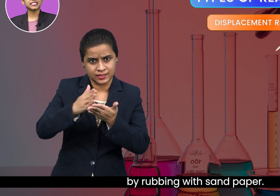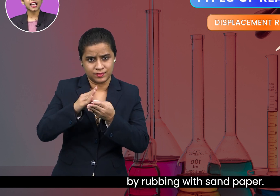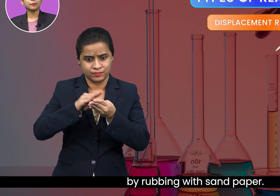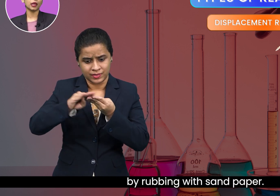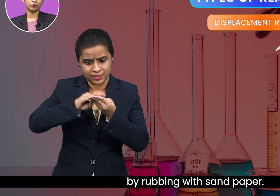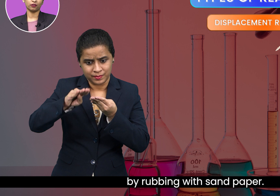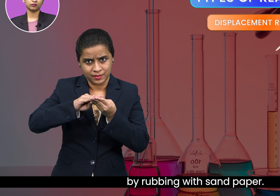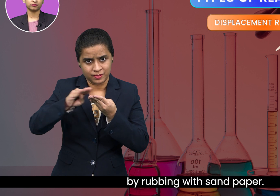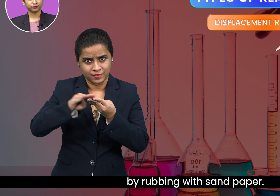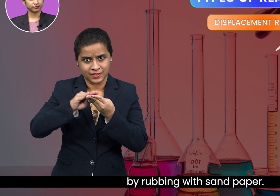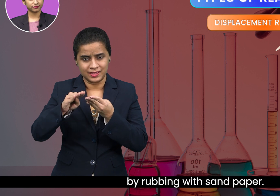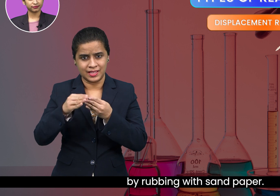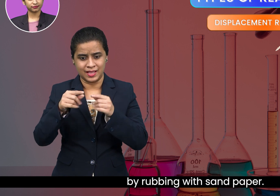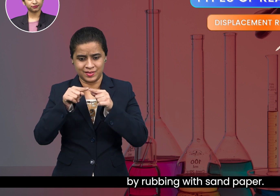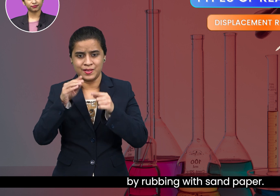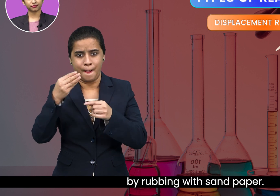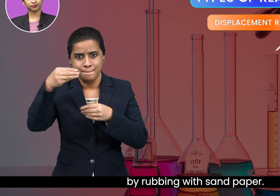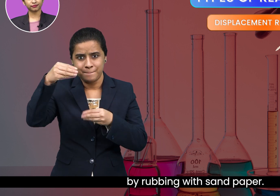rubbing with sandpaper.